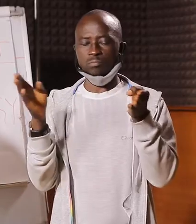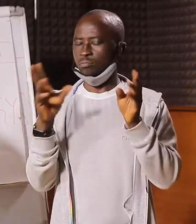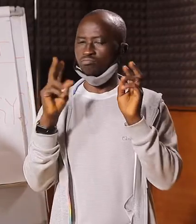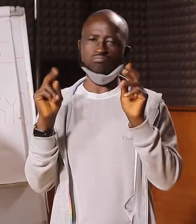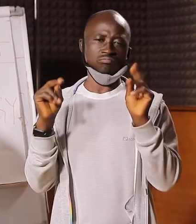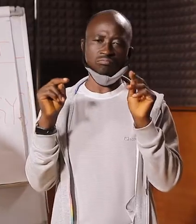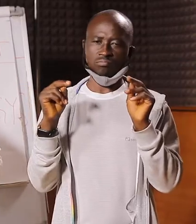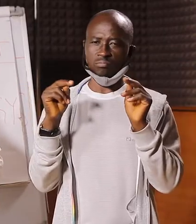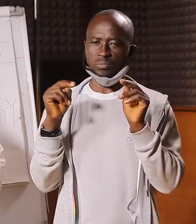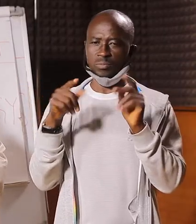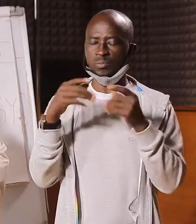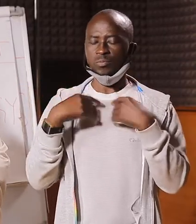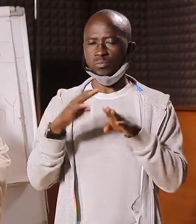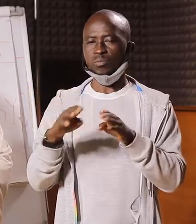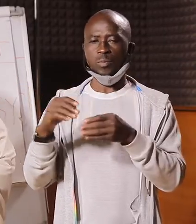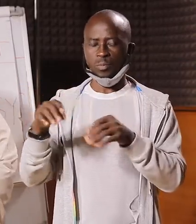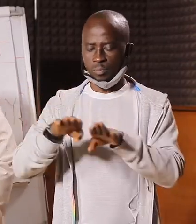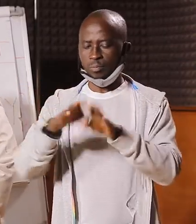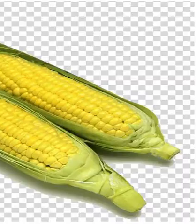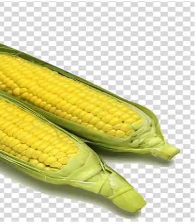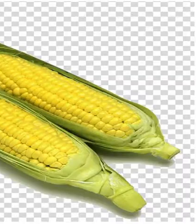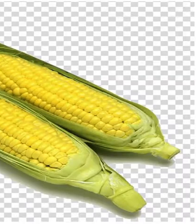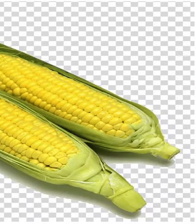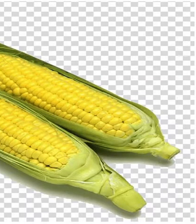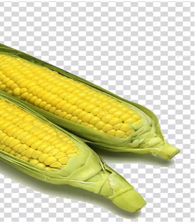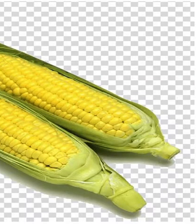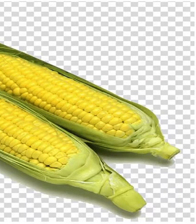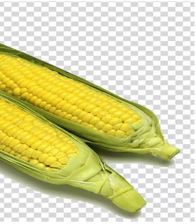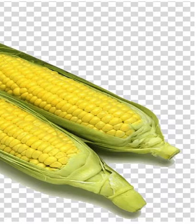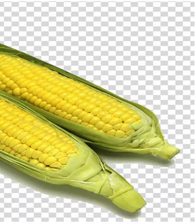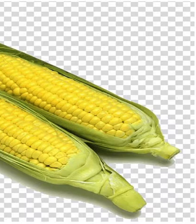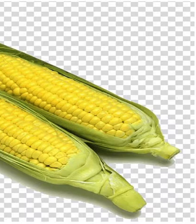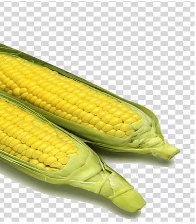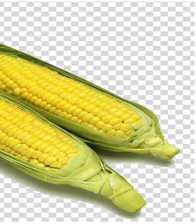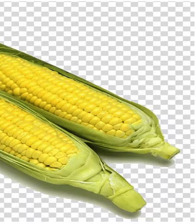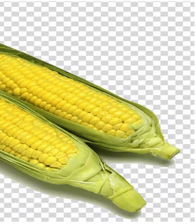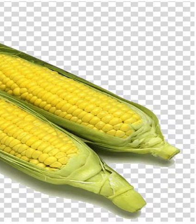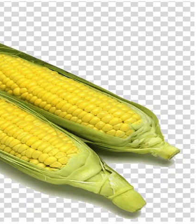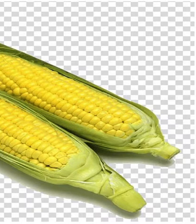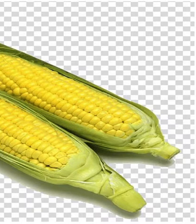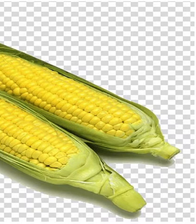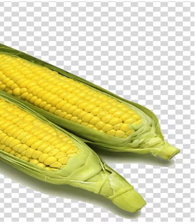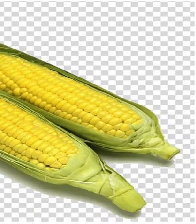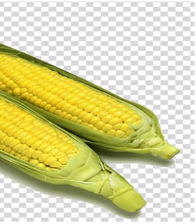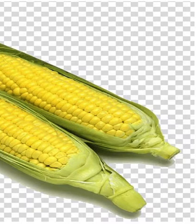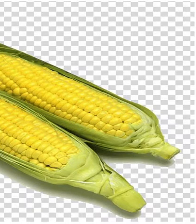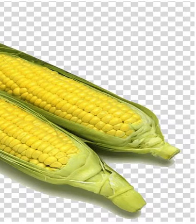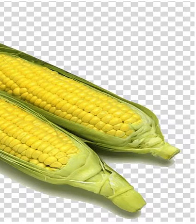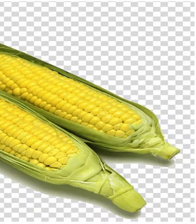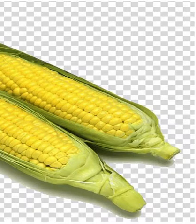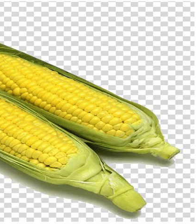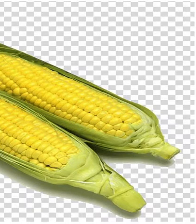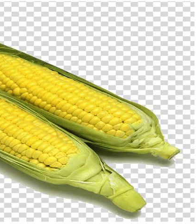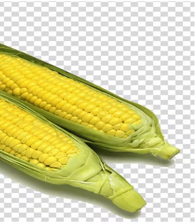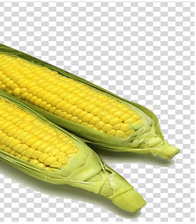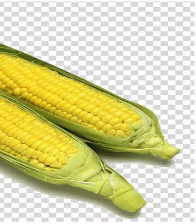and falls away. You have to do it yourself. Those of you watching, we have the diagram of the maize. This one is